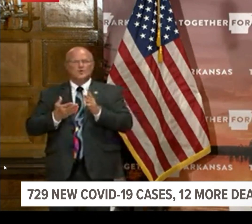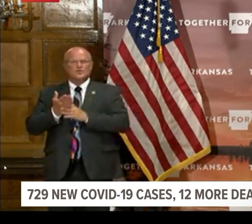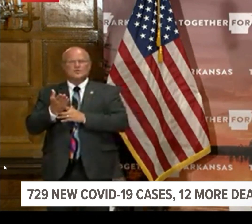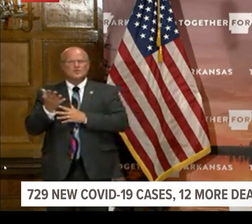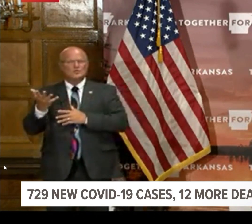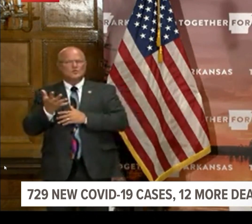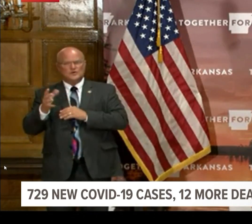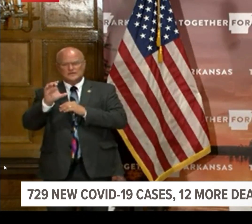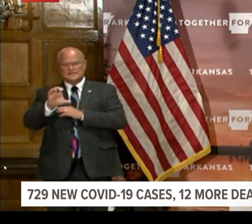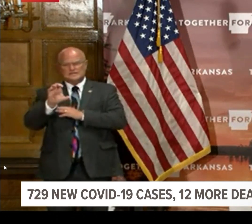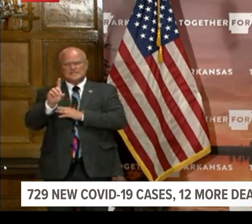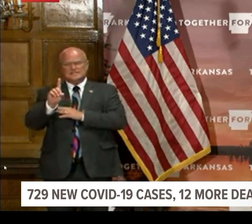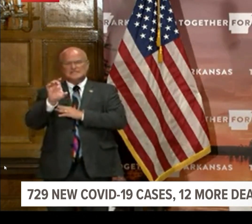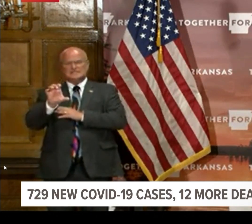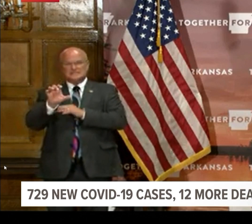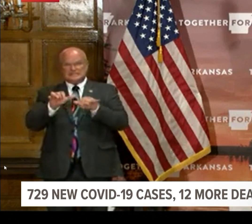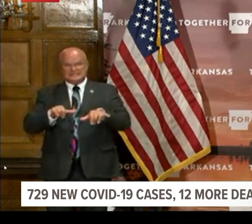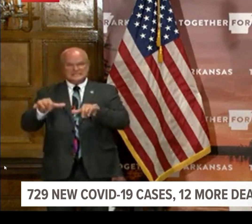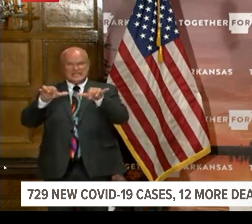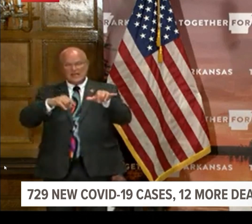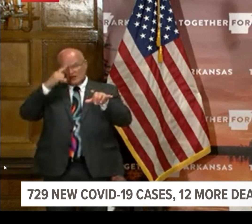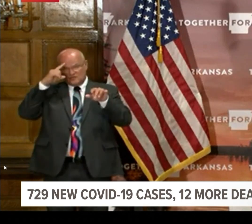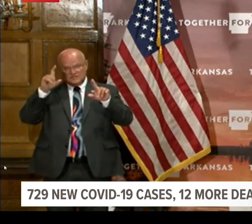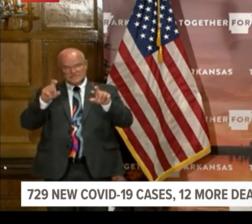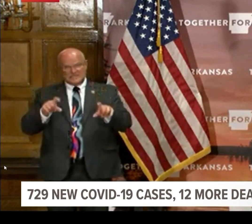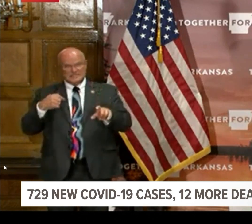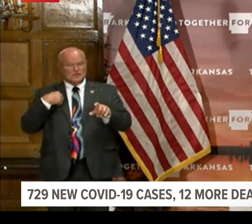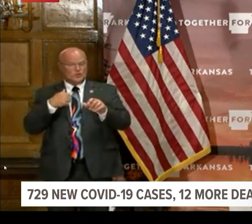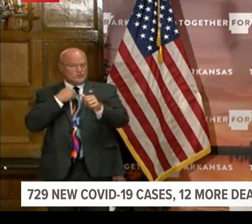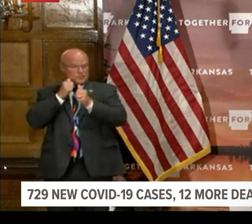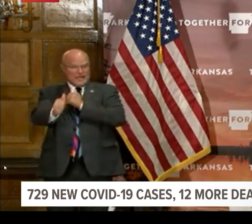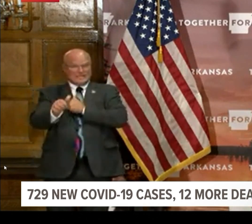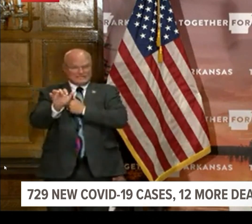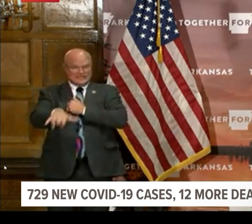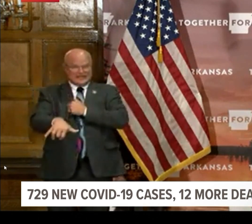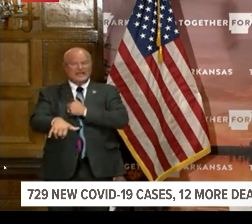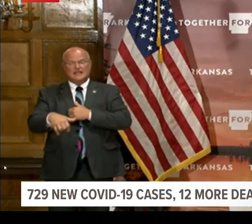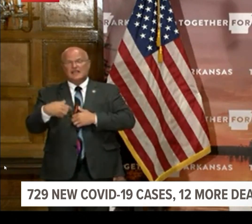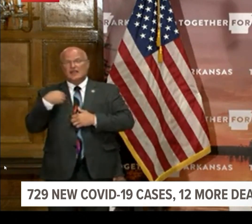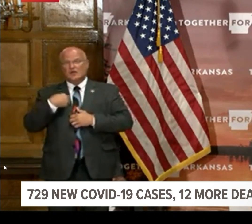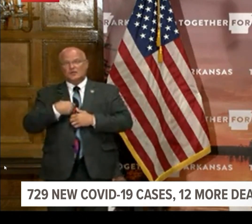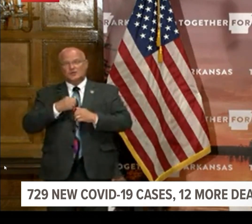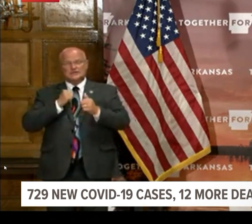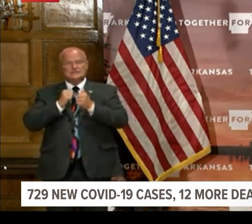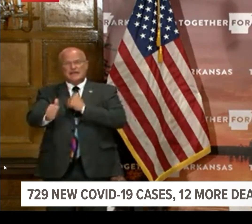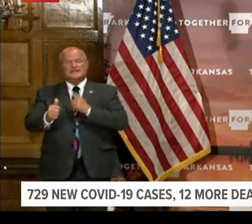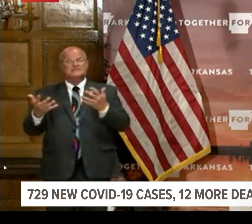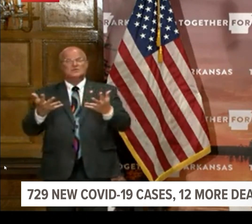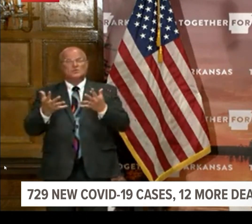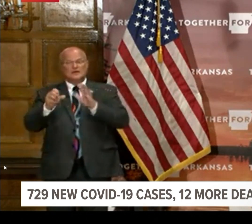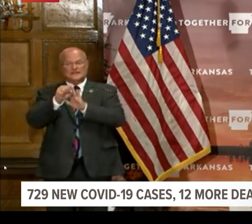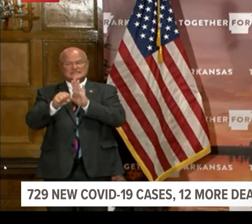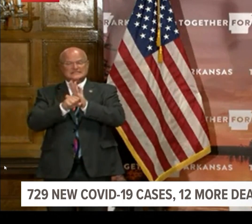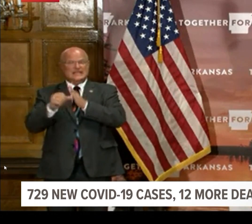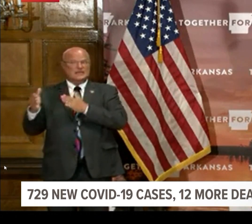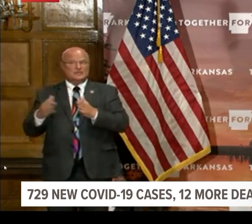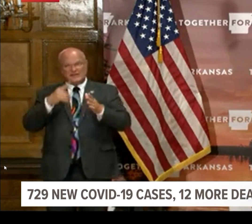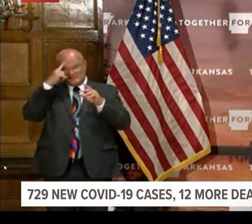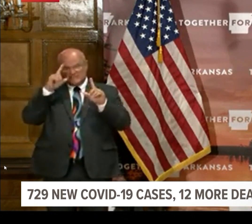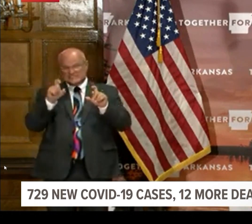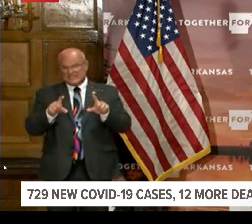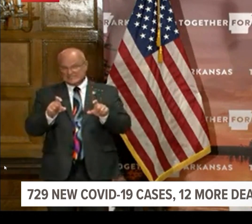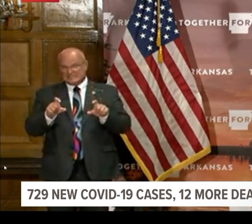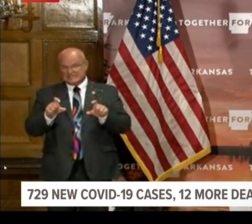through what the CDC standard is for testing, which we're exceeding, and we're exceeding actually what our state plan is for